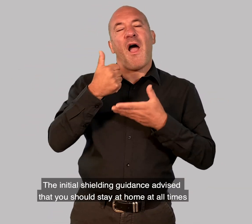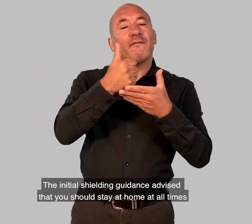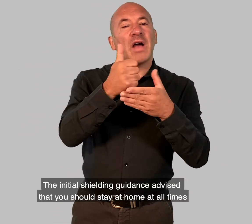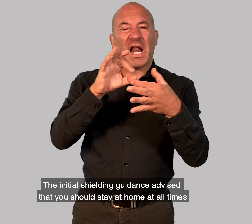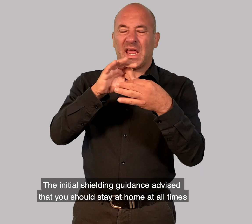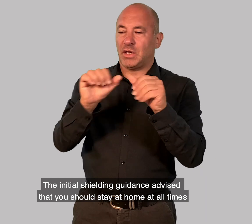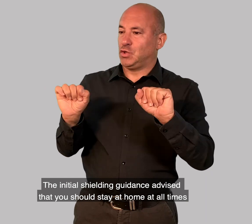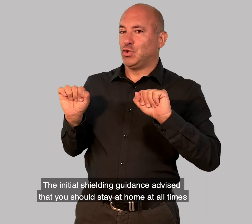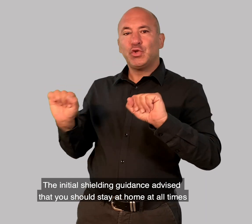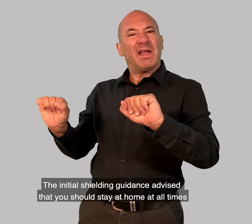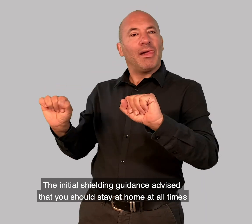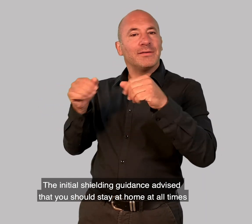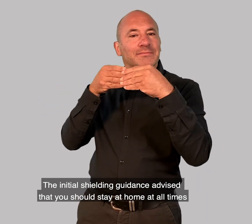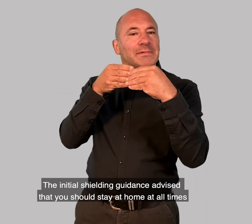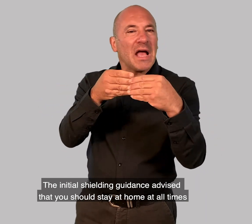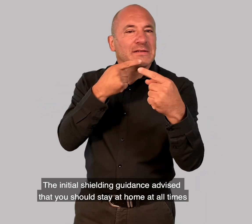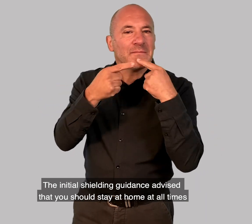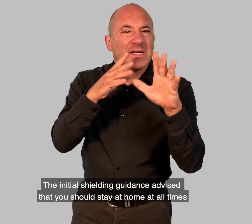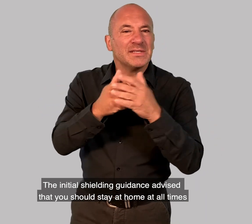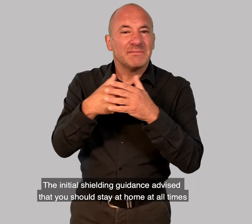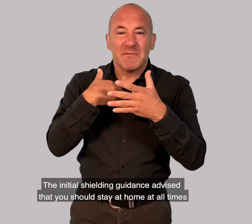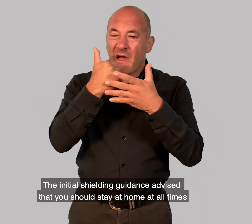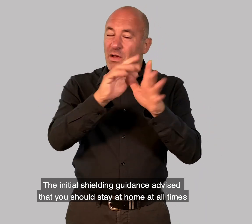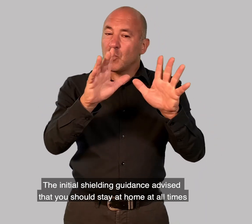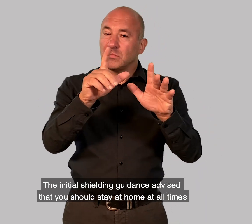guidance advised that you should stay at home at all times